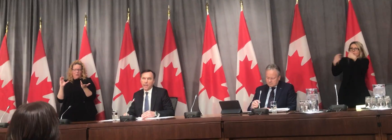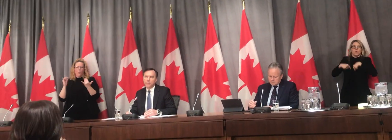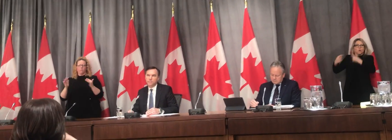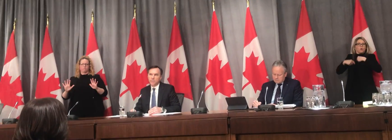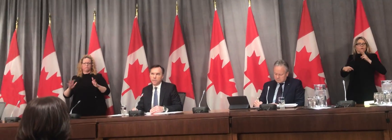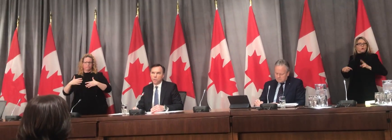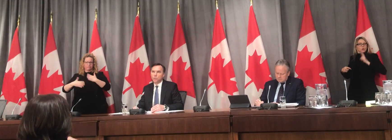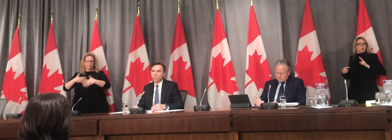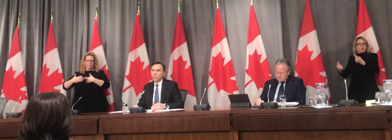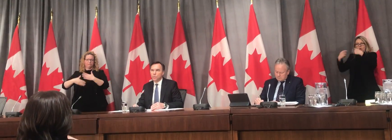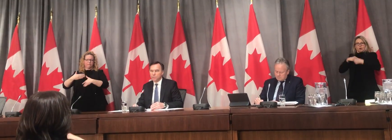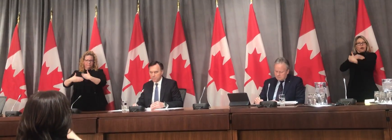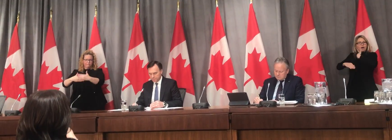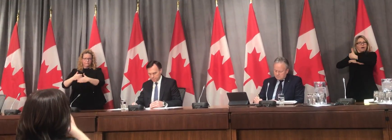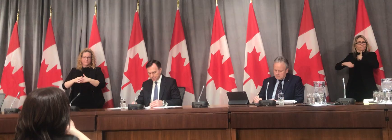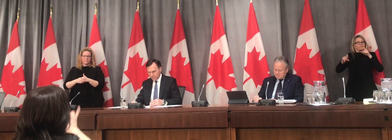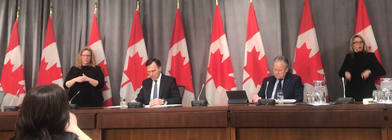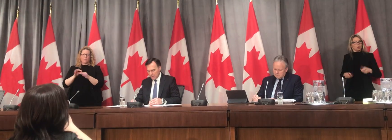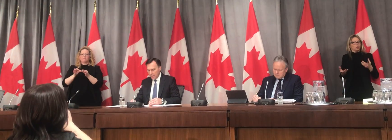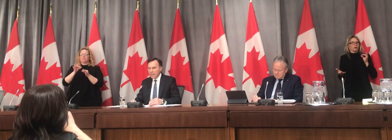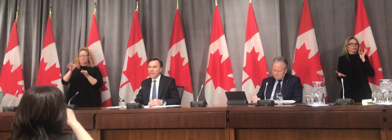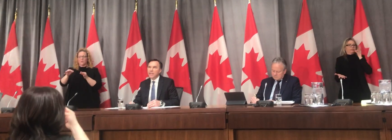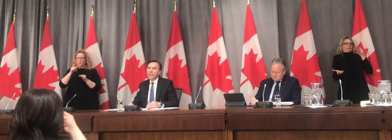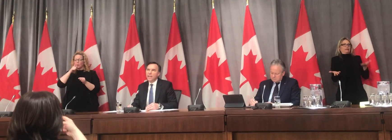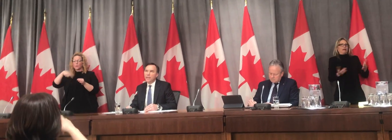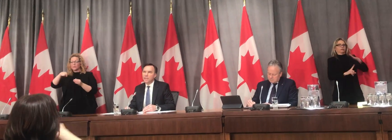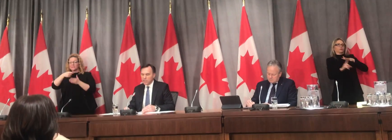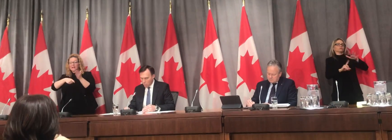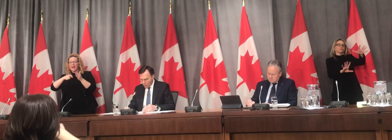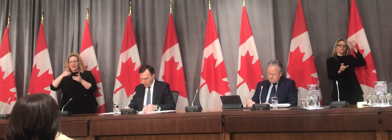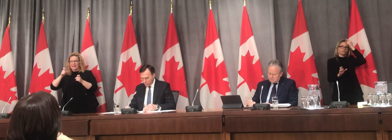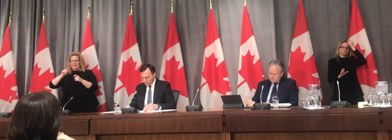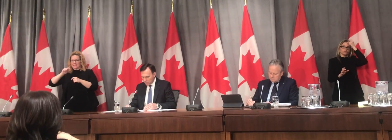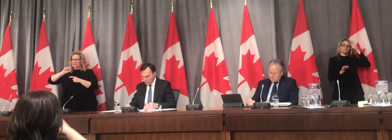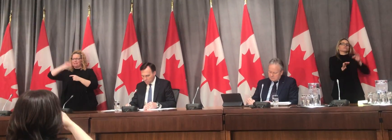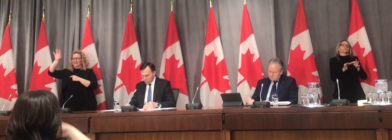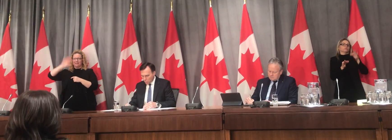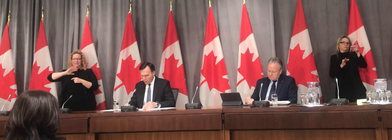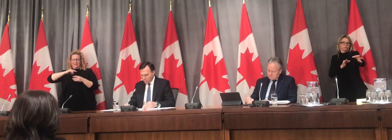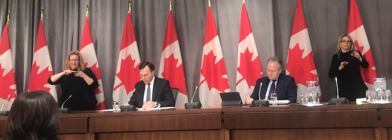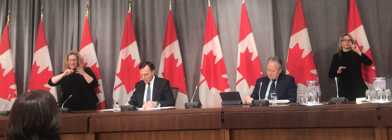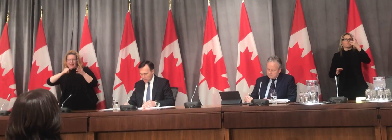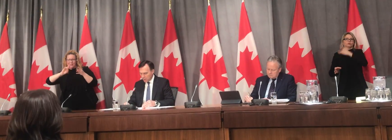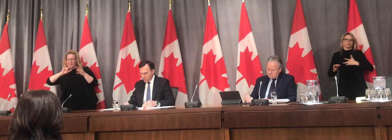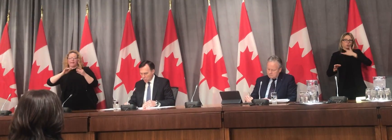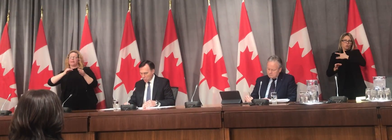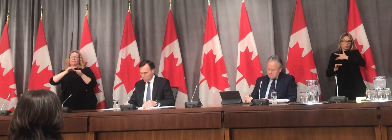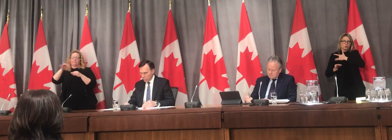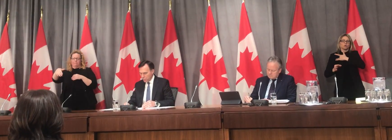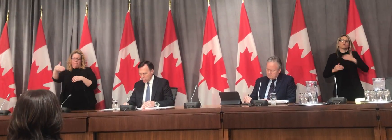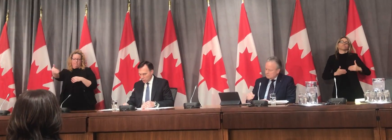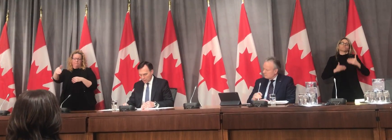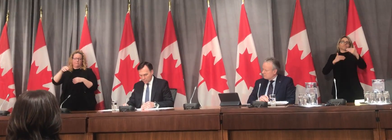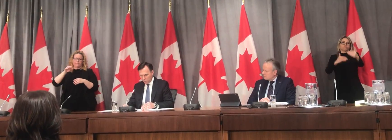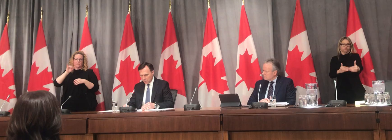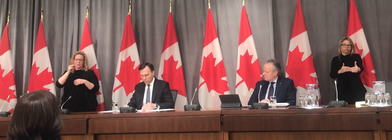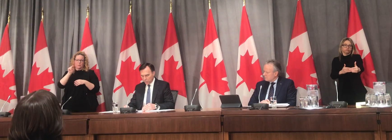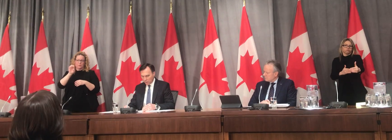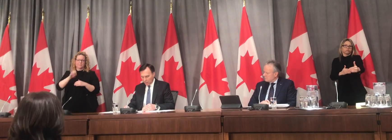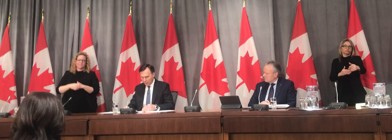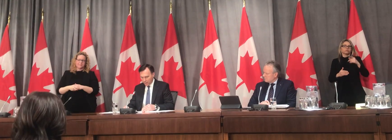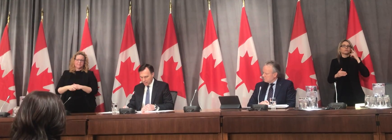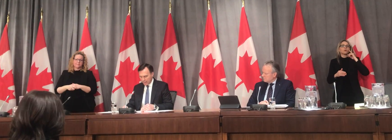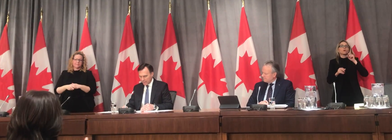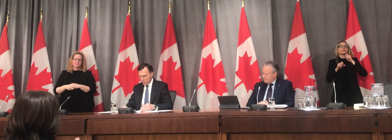filing deadline until June 1st. Les Canadiens qui doivent payer de l'impôt sur le revenu